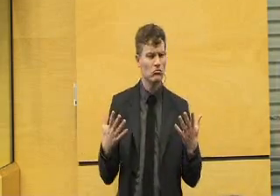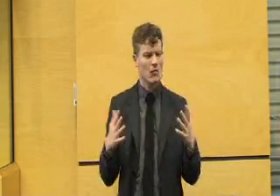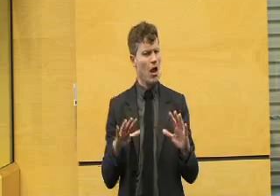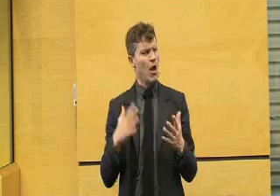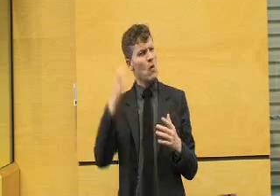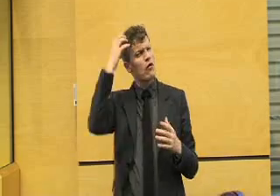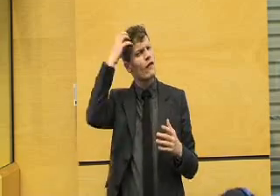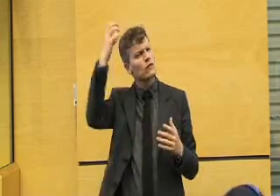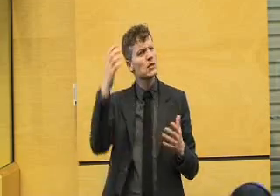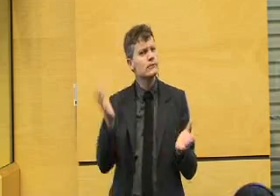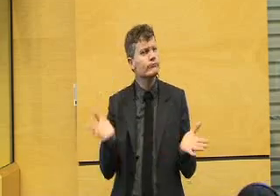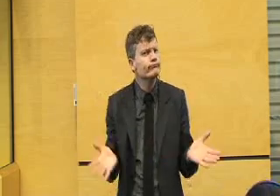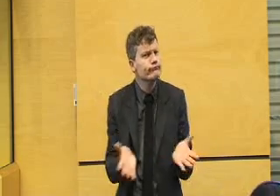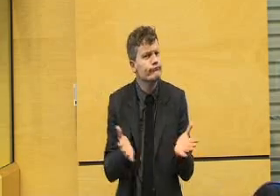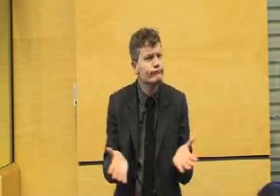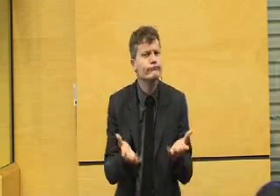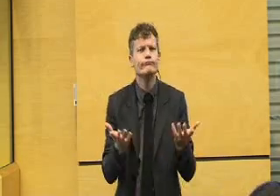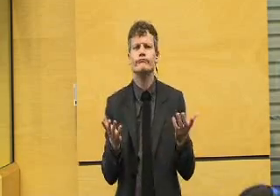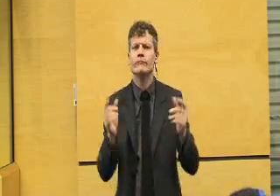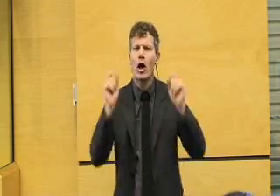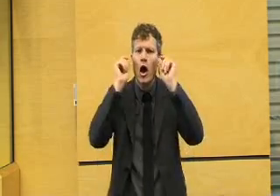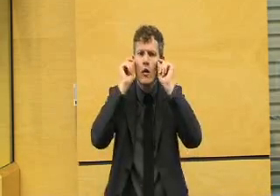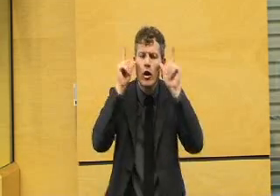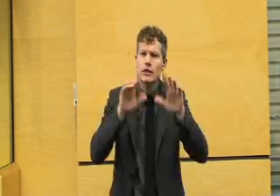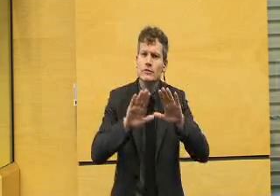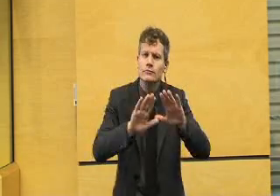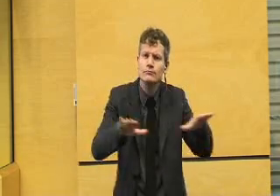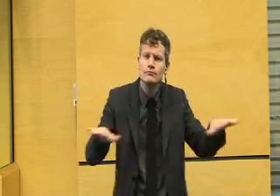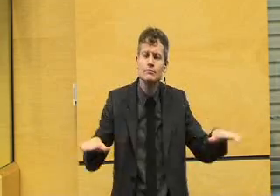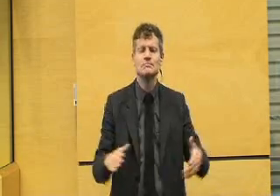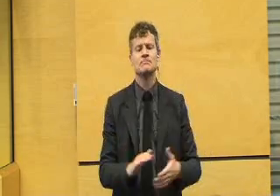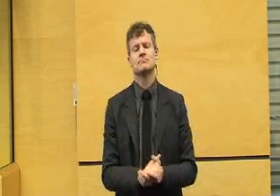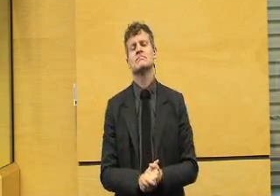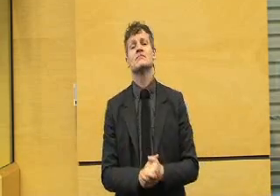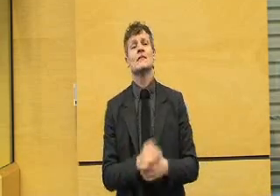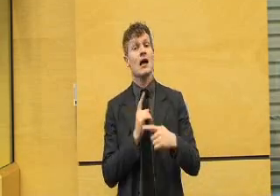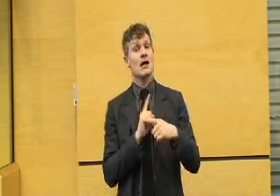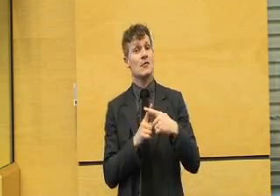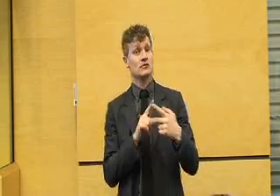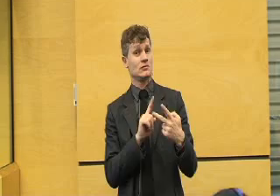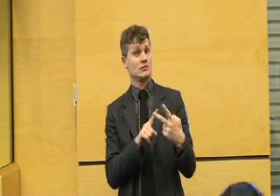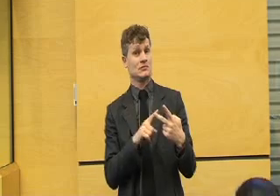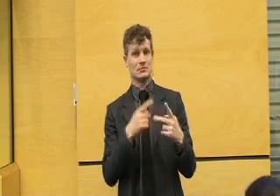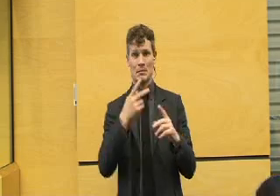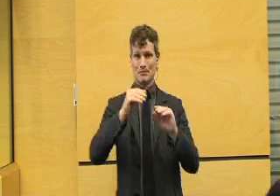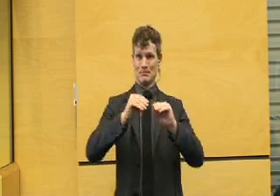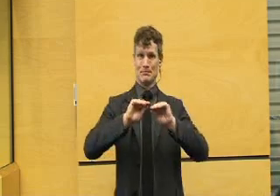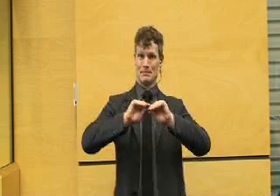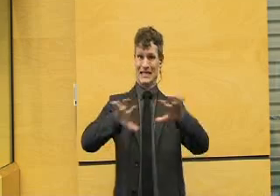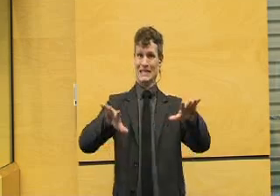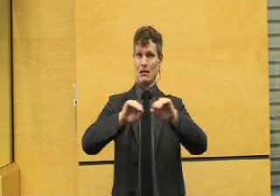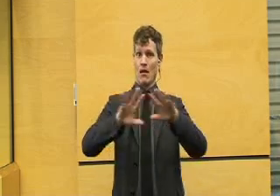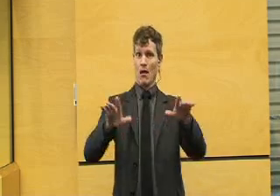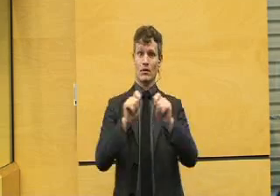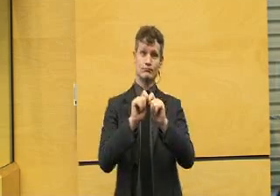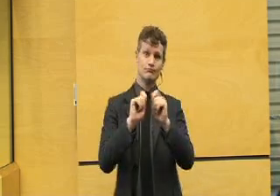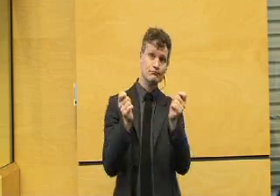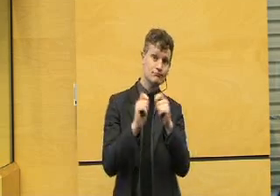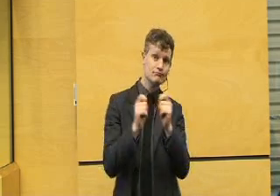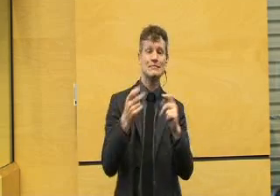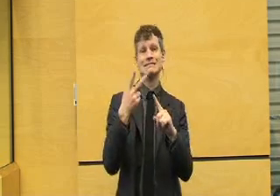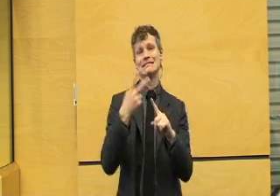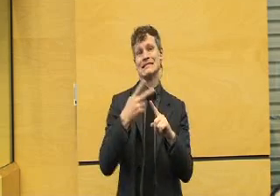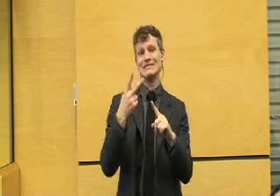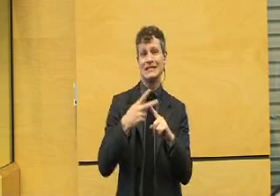media. And finally, how are blind and deaf persons involved in awareness raising, either by way of the provision